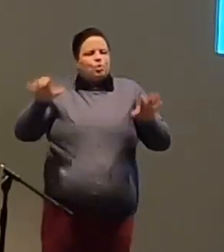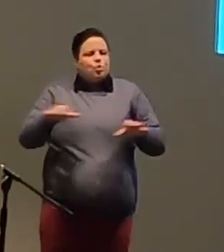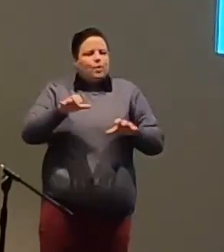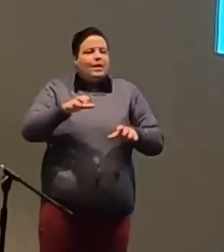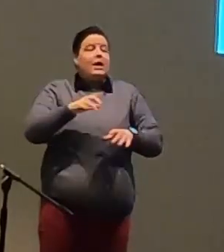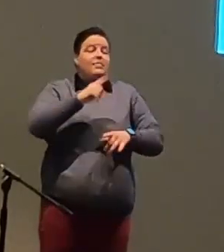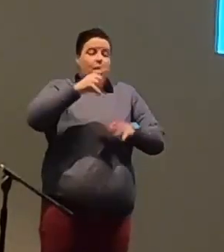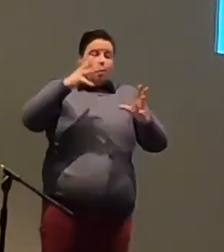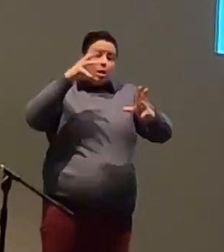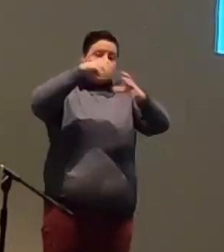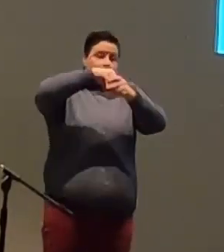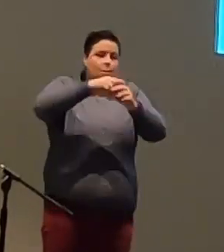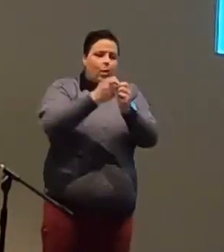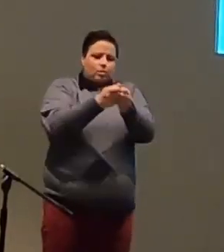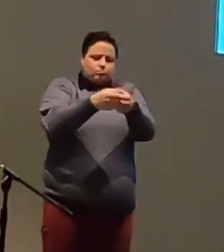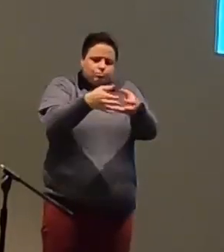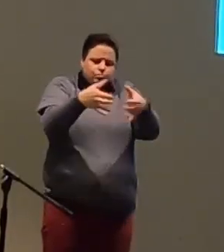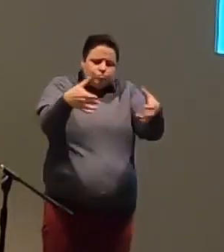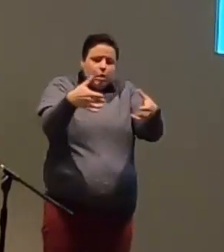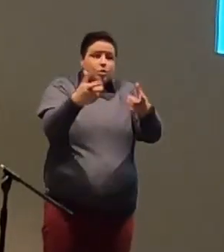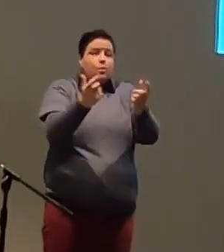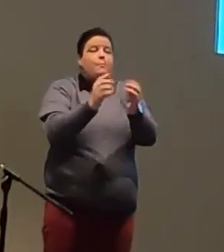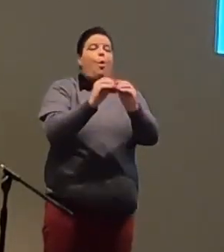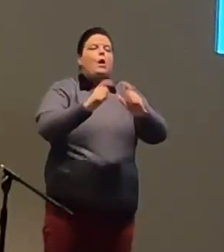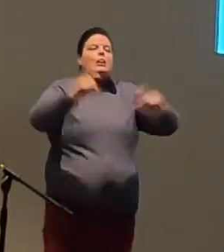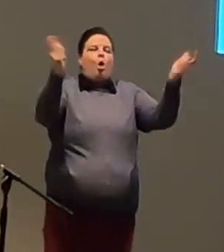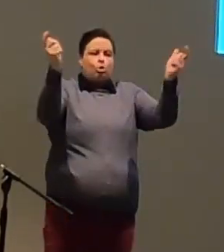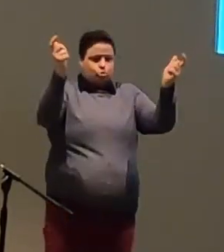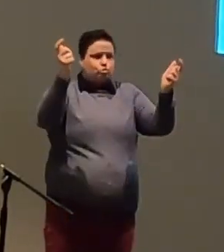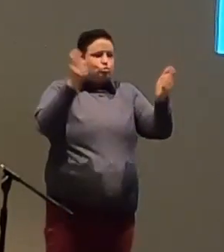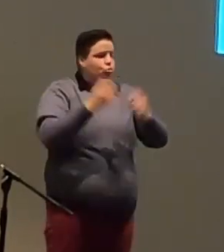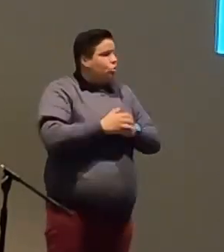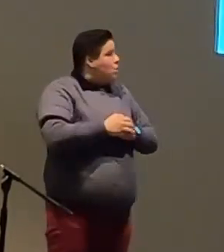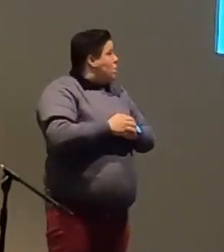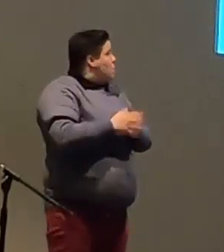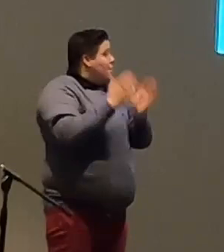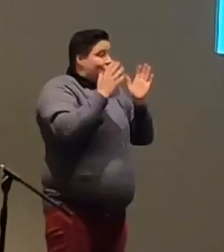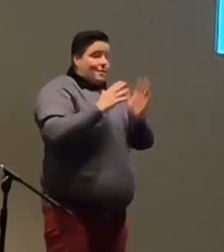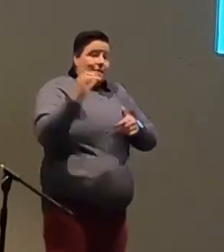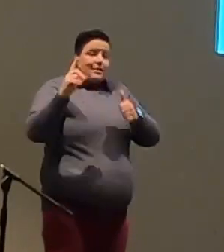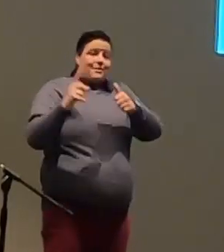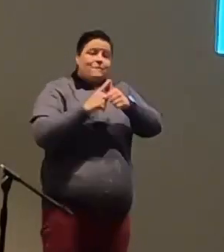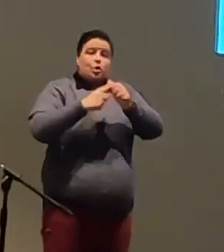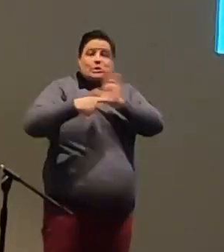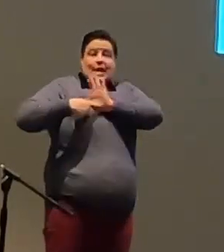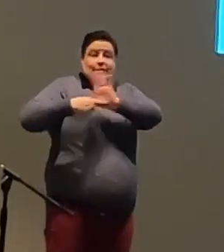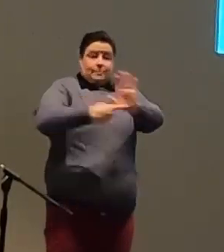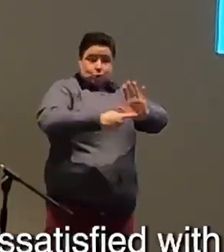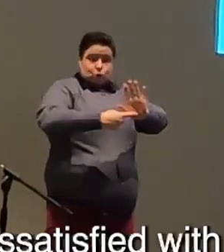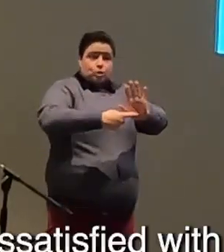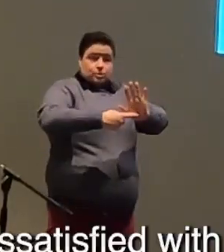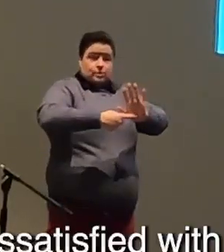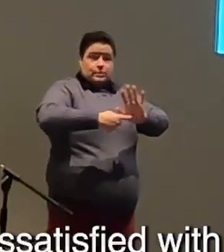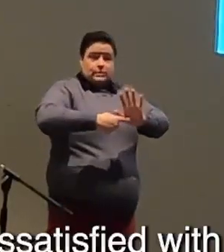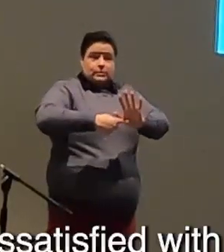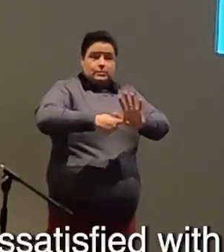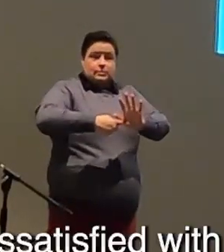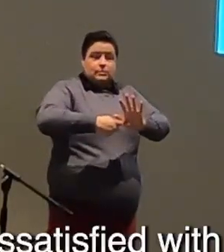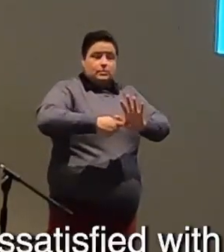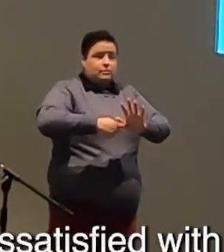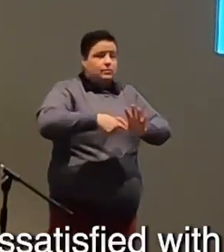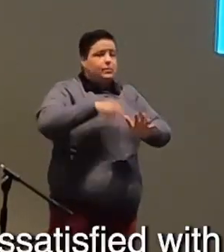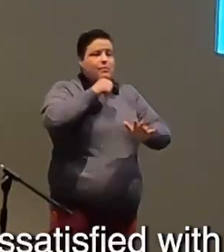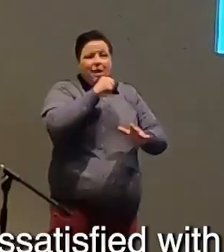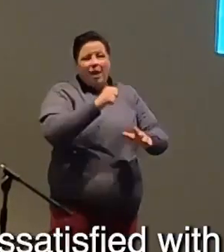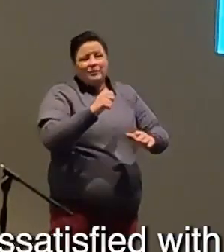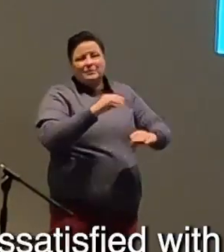in that wanted to grow this onto a larger scale. So they planned their first exhibition, dissatisfied with